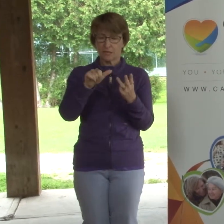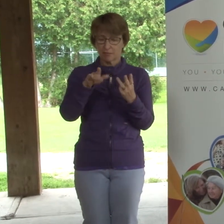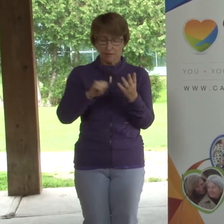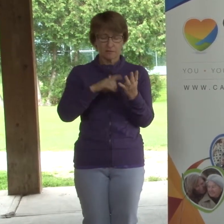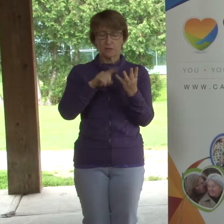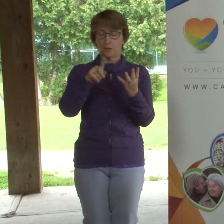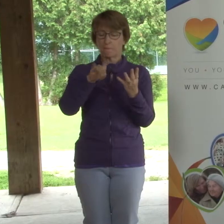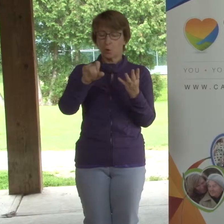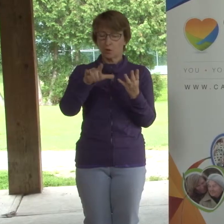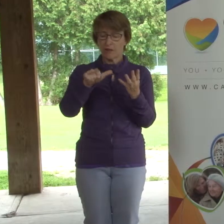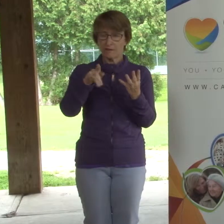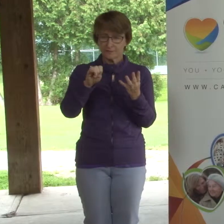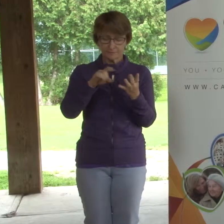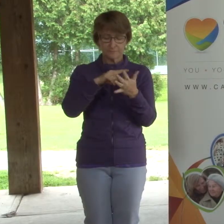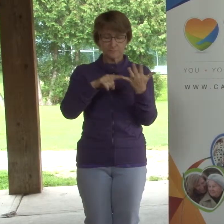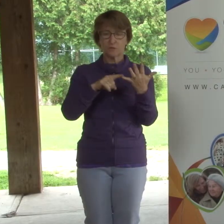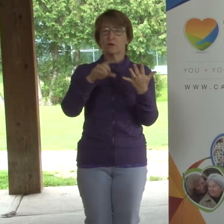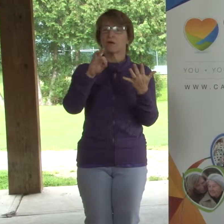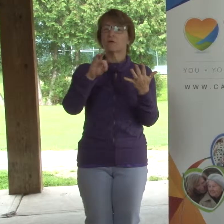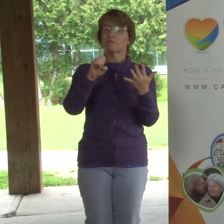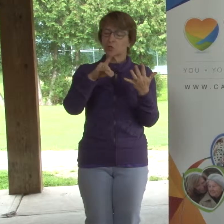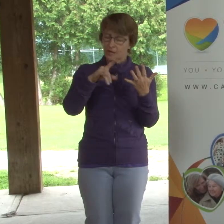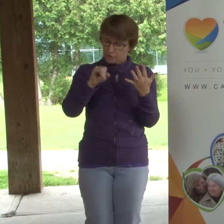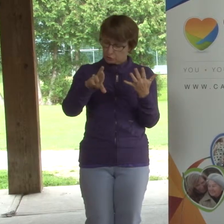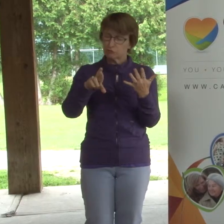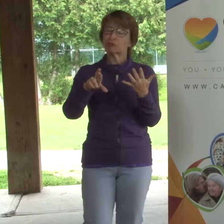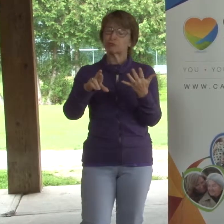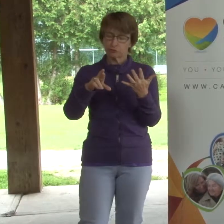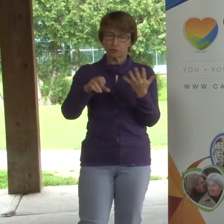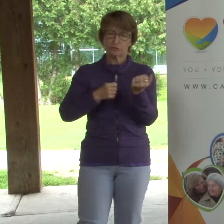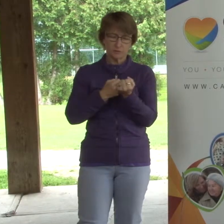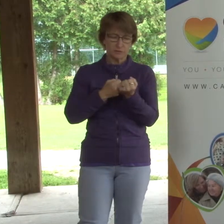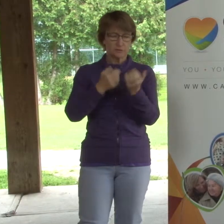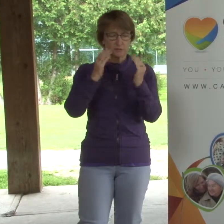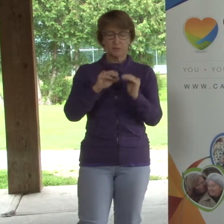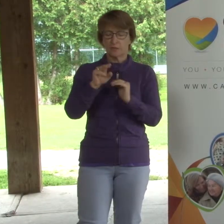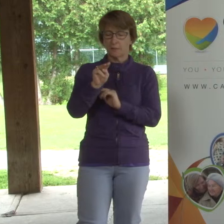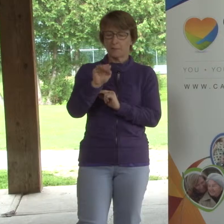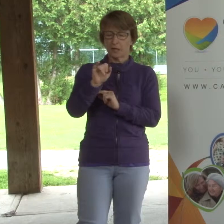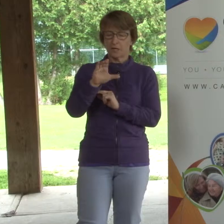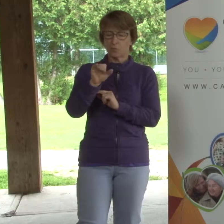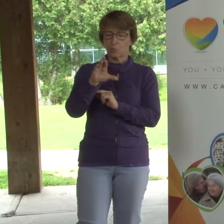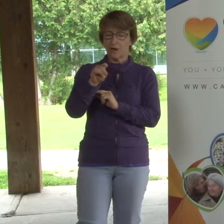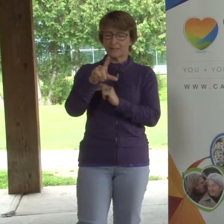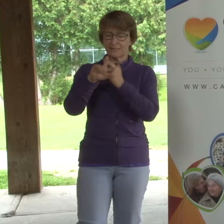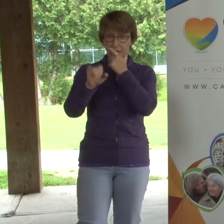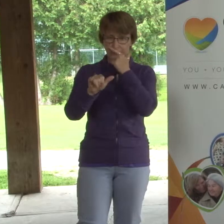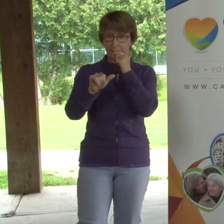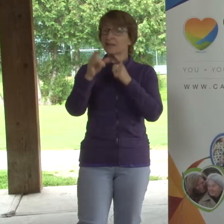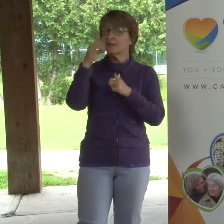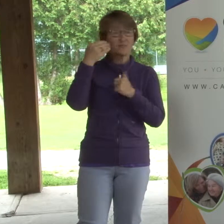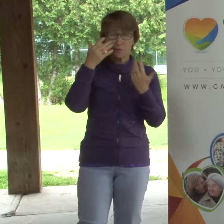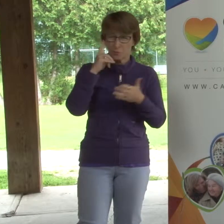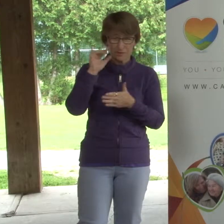perlite. It'll have fertilizers in it. It has mycorrhizae in it. And for anybody